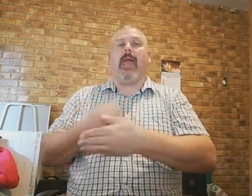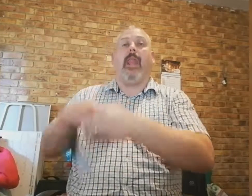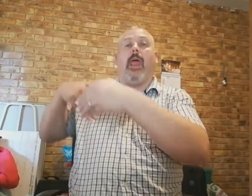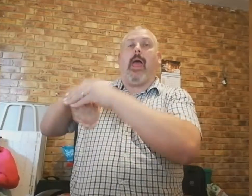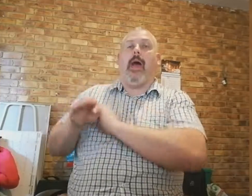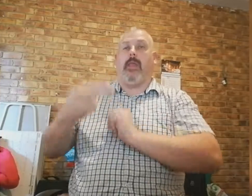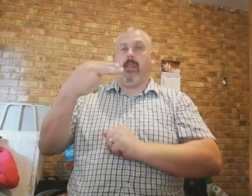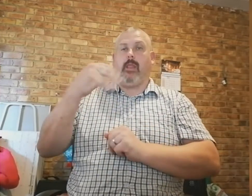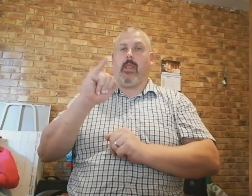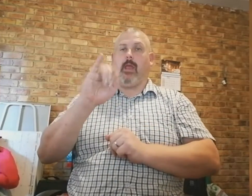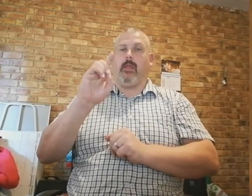can hide.